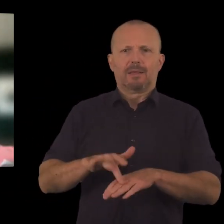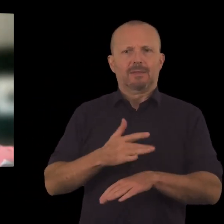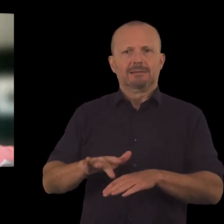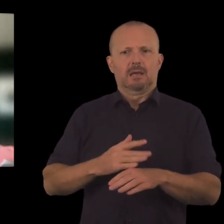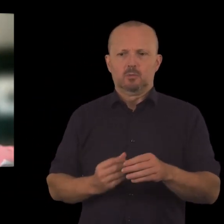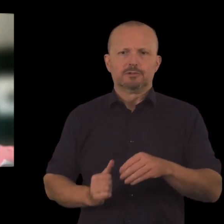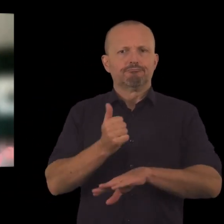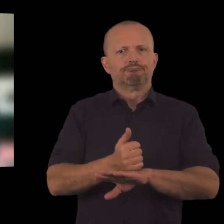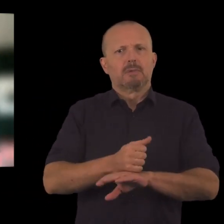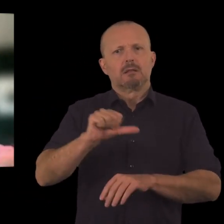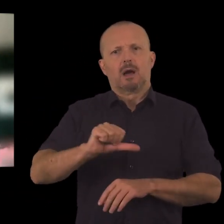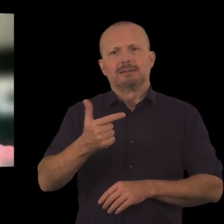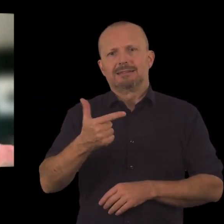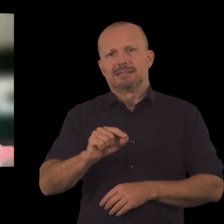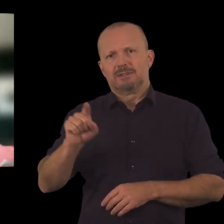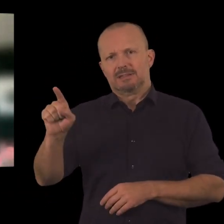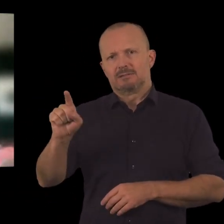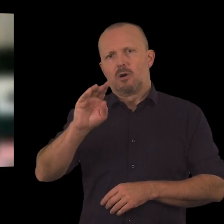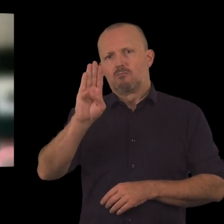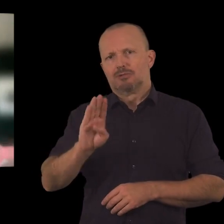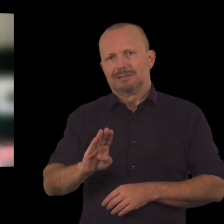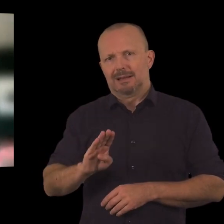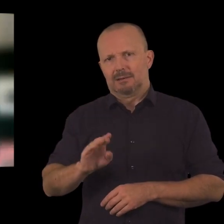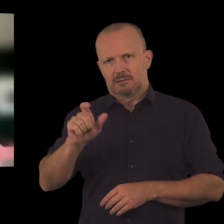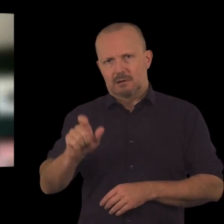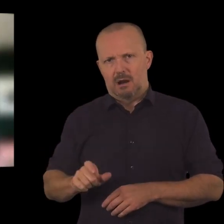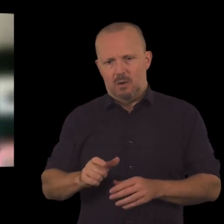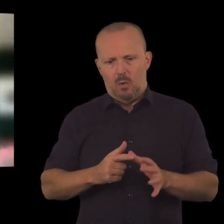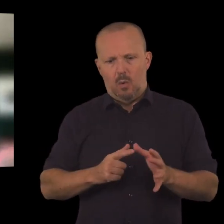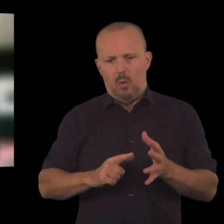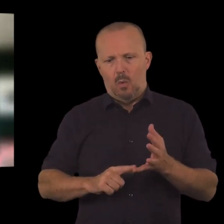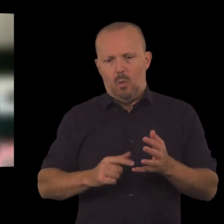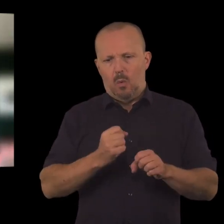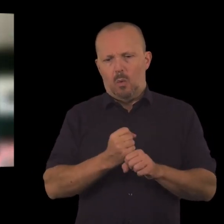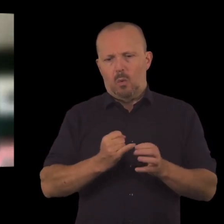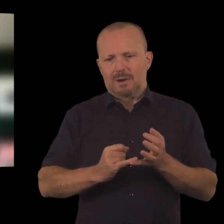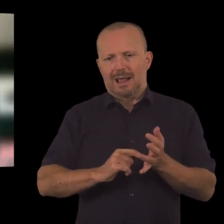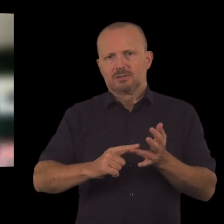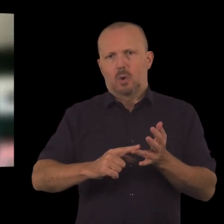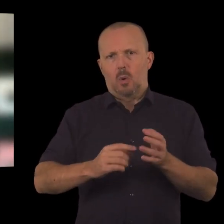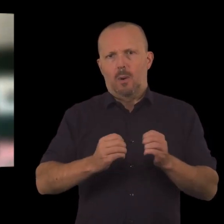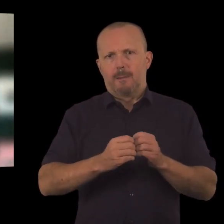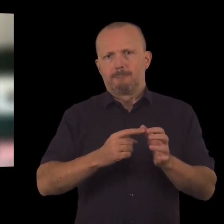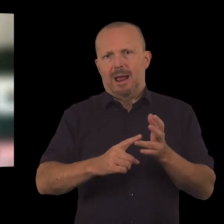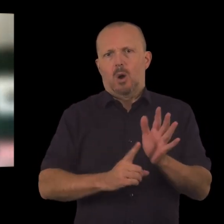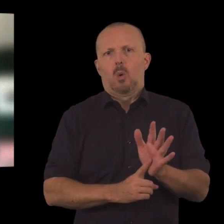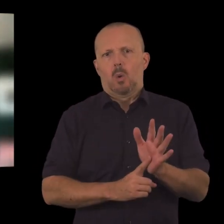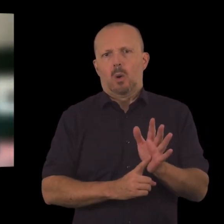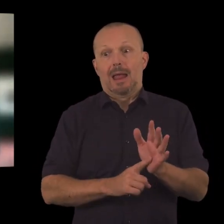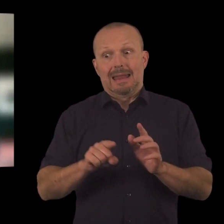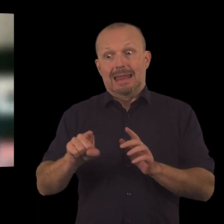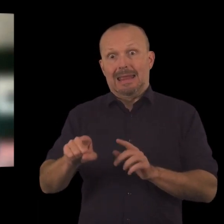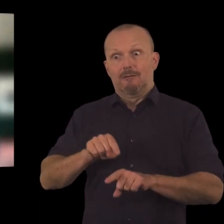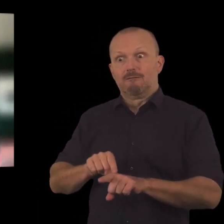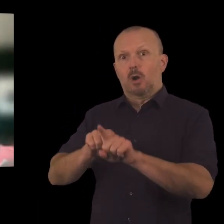she does. Emily, do you? Okay? I'll do a little bit of it, and I can also share some links if you want to do some more reading about it.